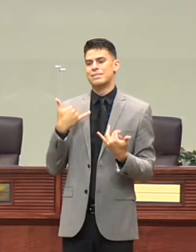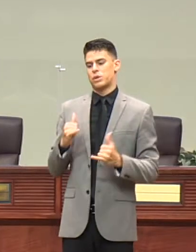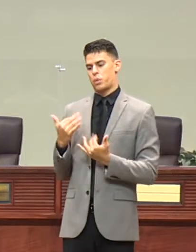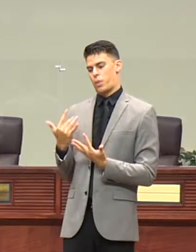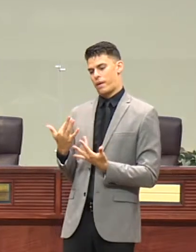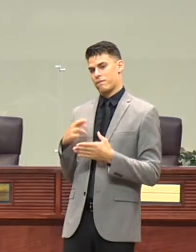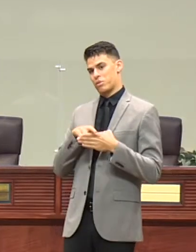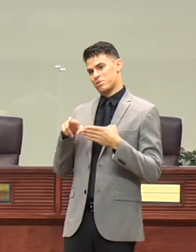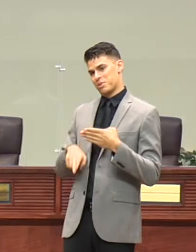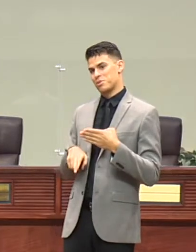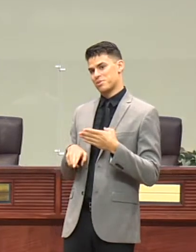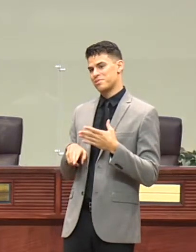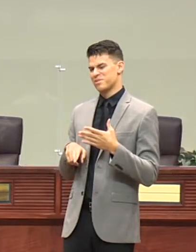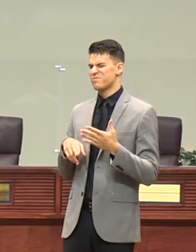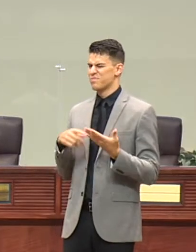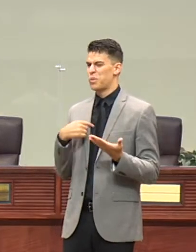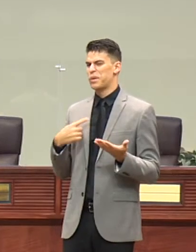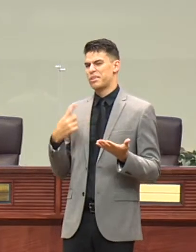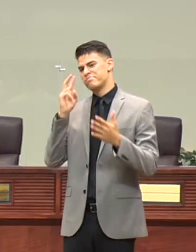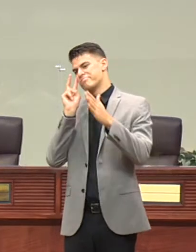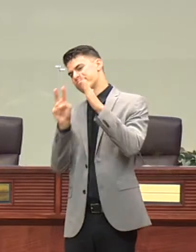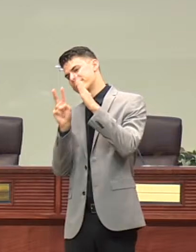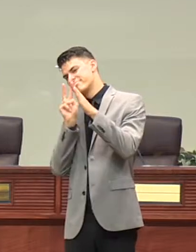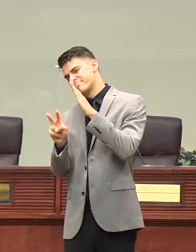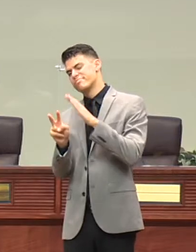this recent increase that we are